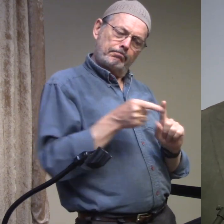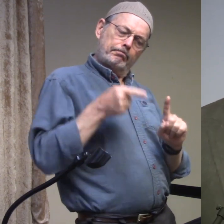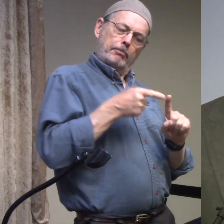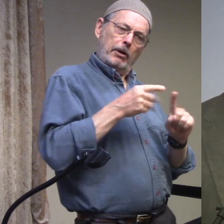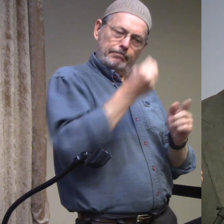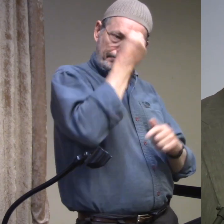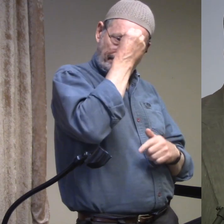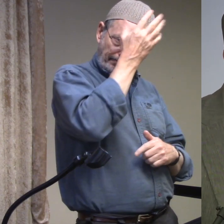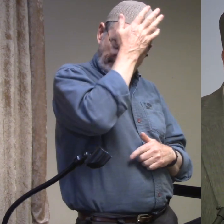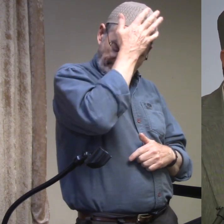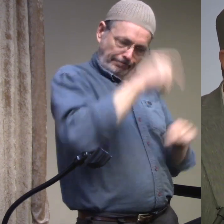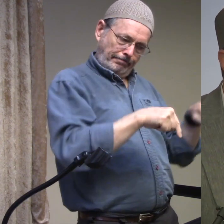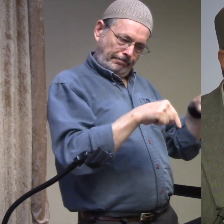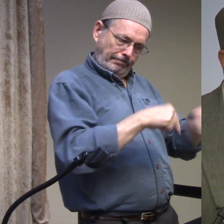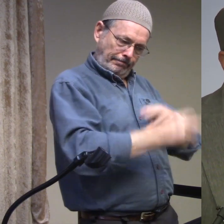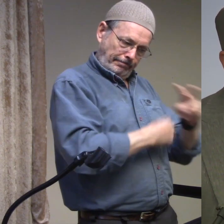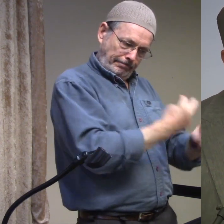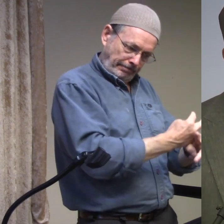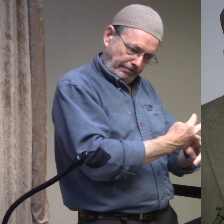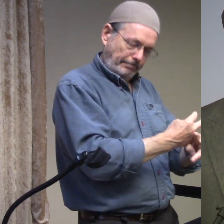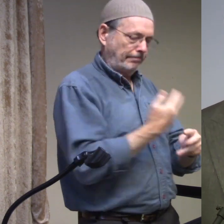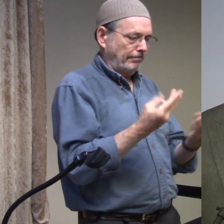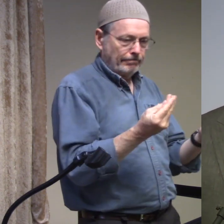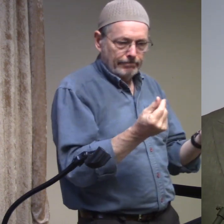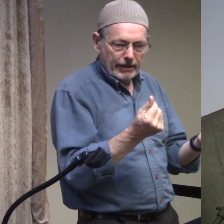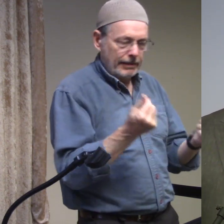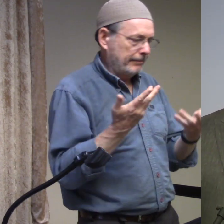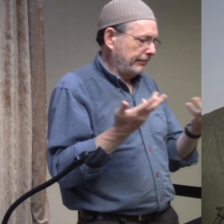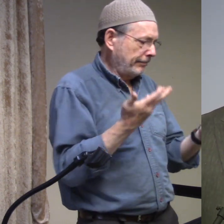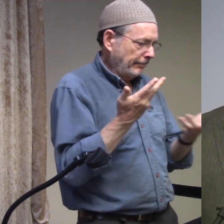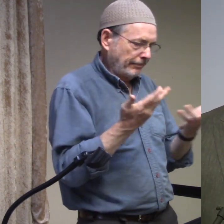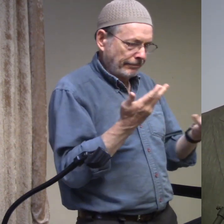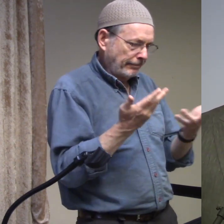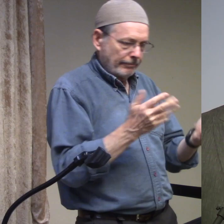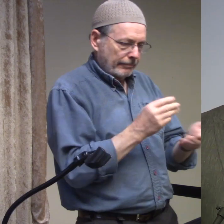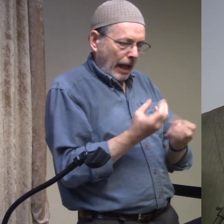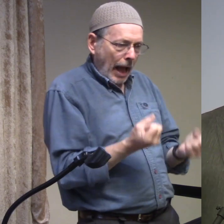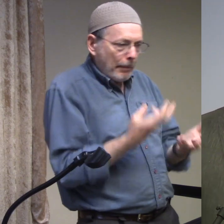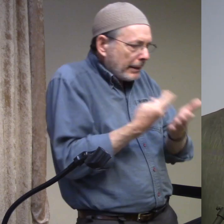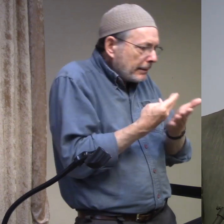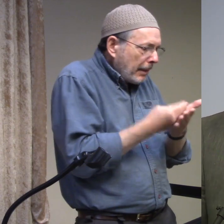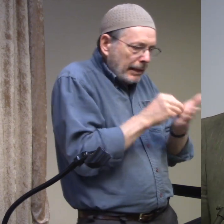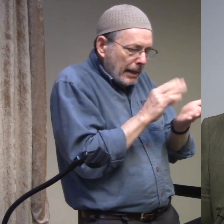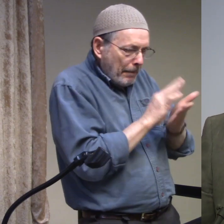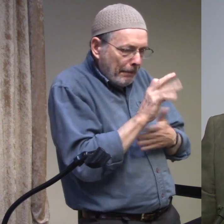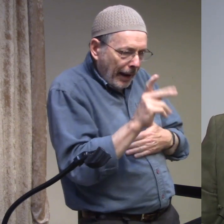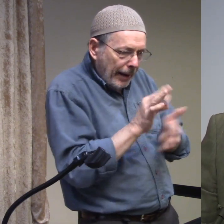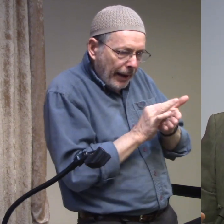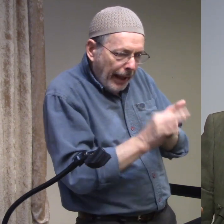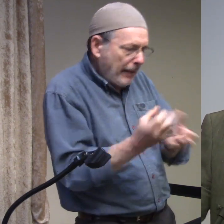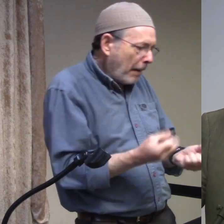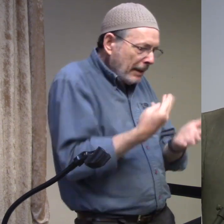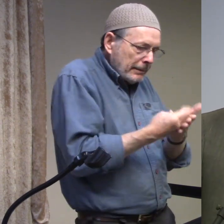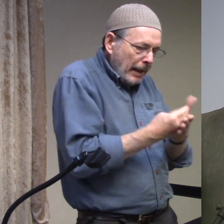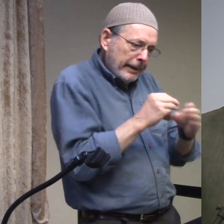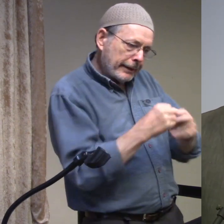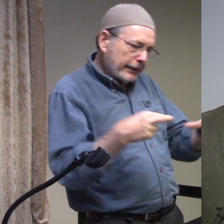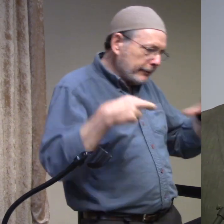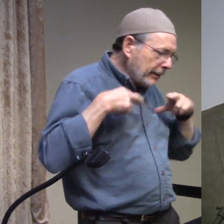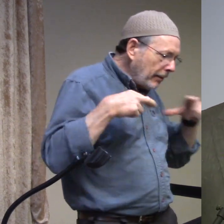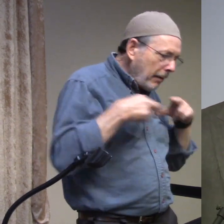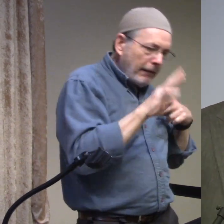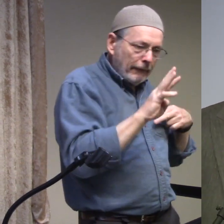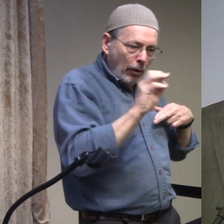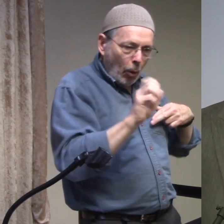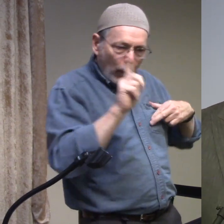it comes to the dunya, when it comes to our money, when it comes to our bank account, when it comes to our 401k, when it comes to our the size of